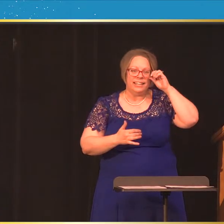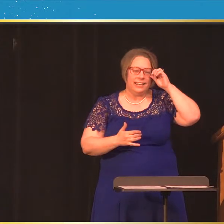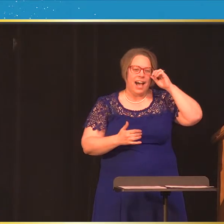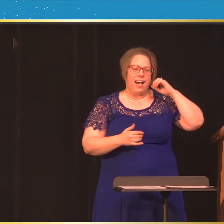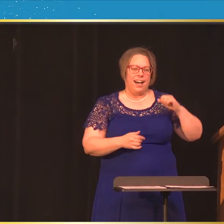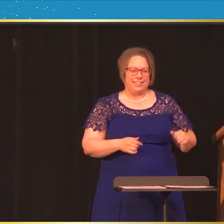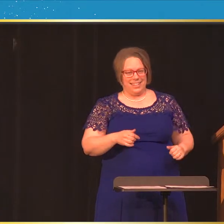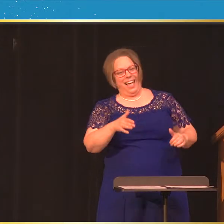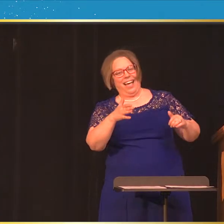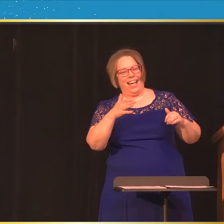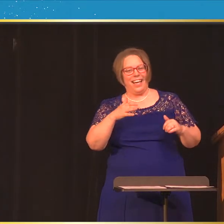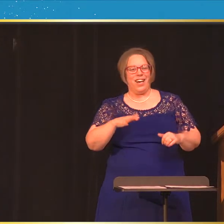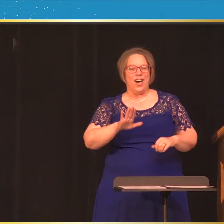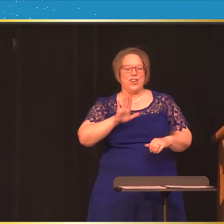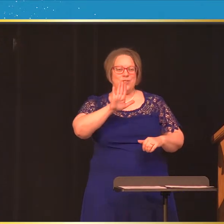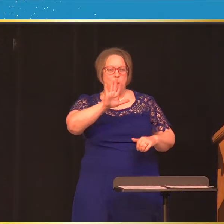Valentina, I see you.